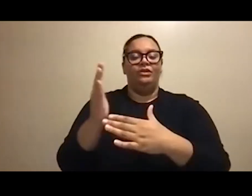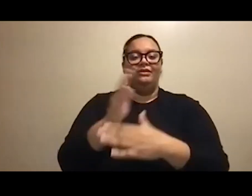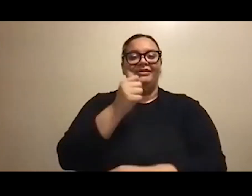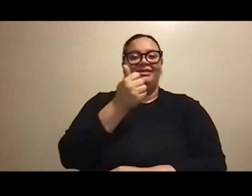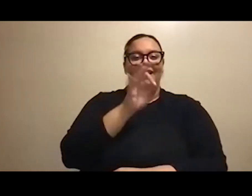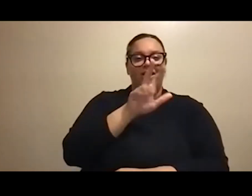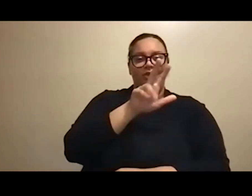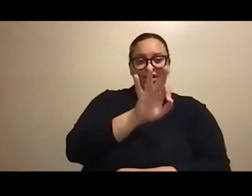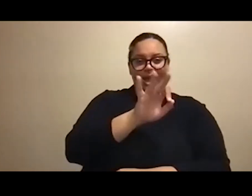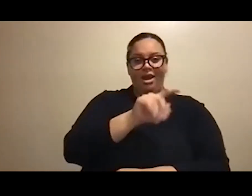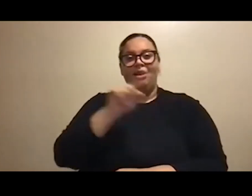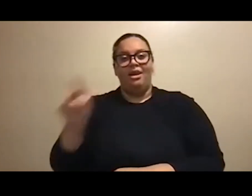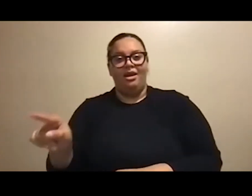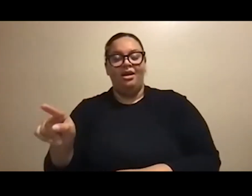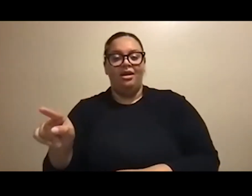and